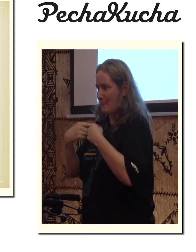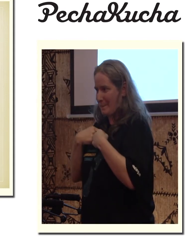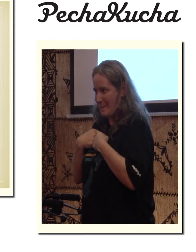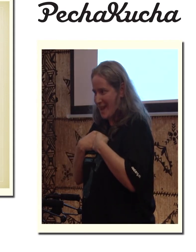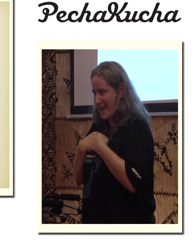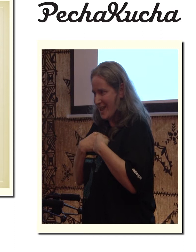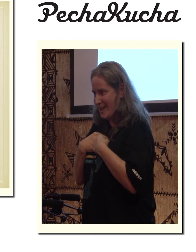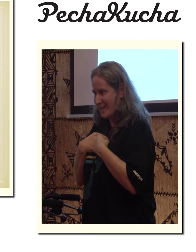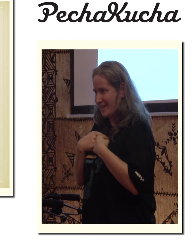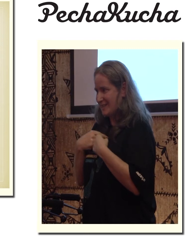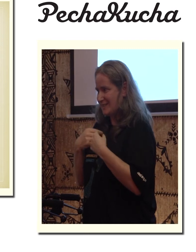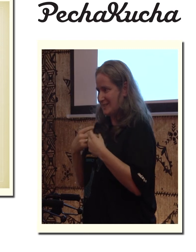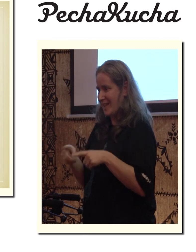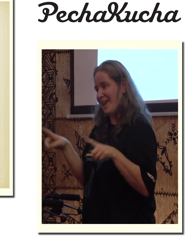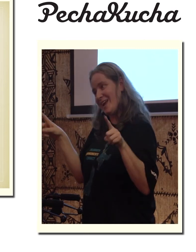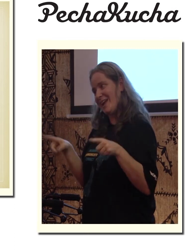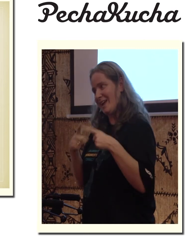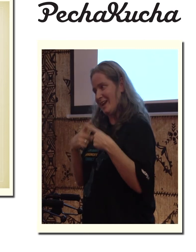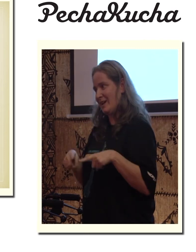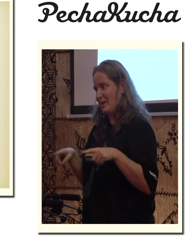won't you sing